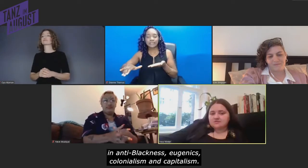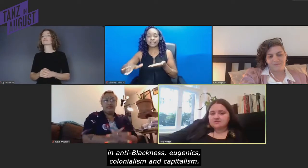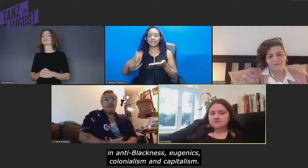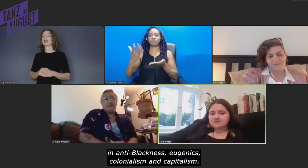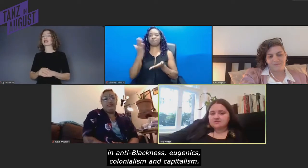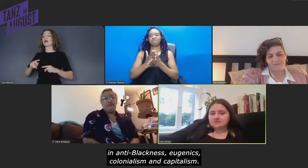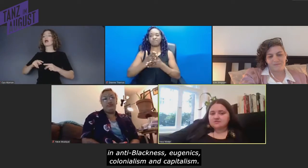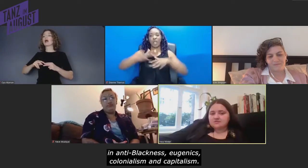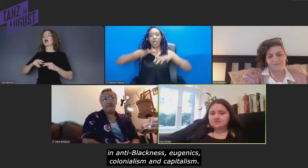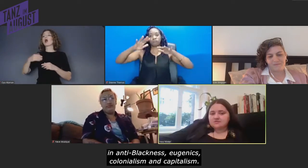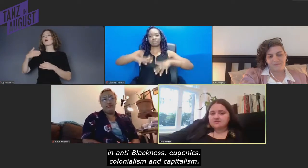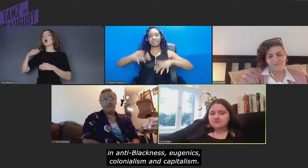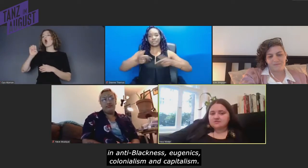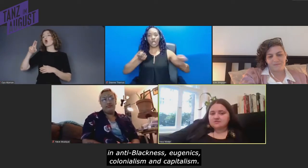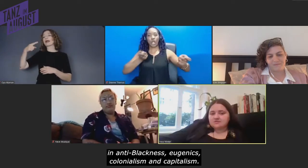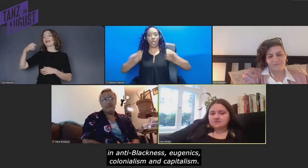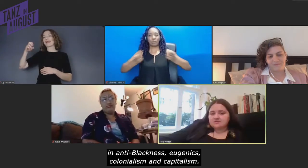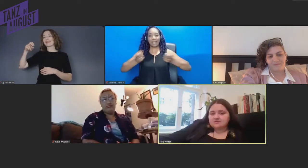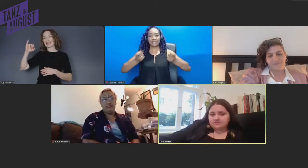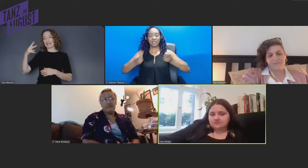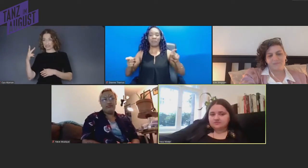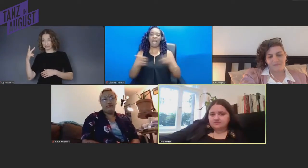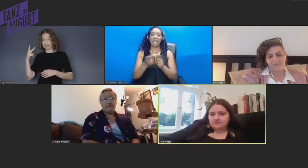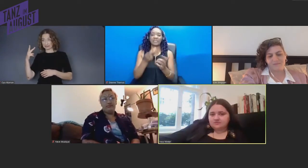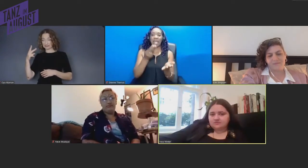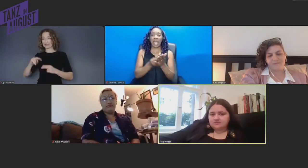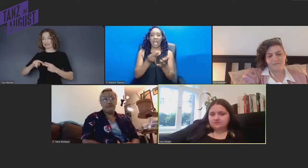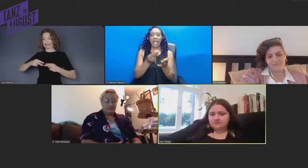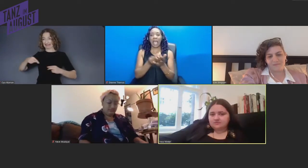colonialism, and capitalism.